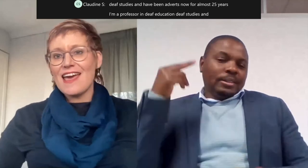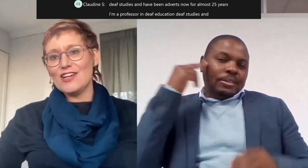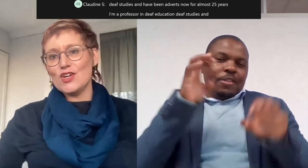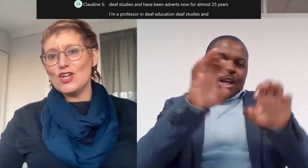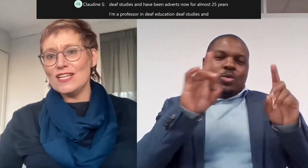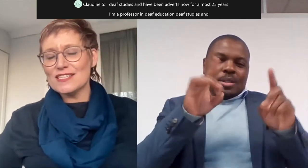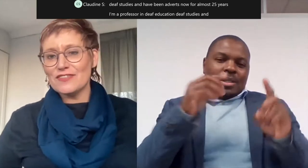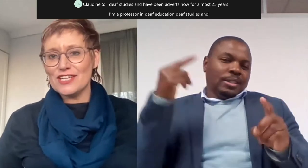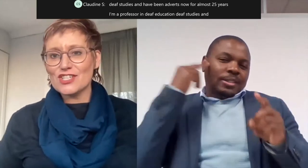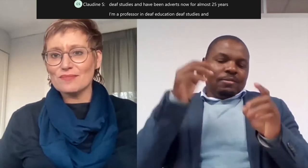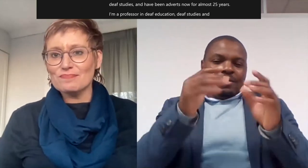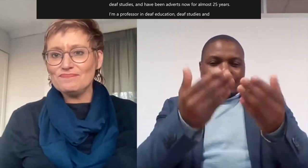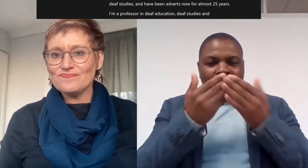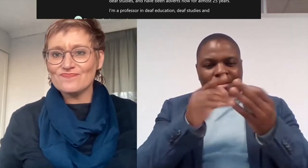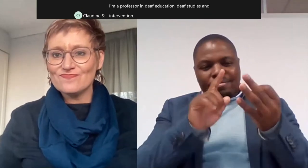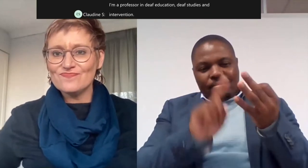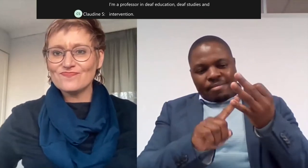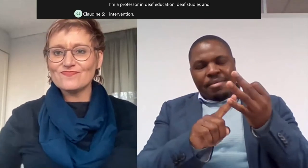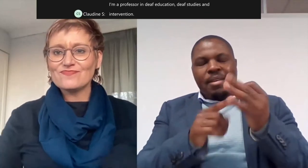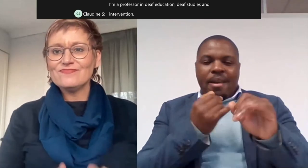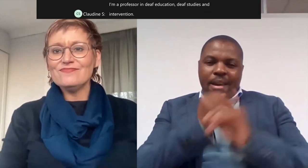Studies, and Early Intervention.